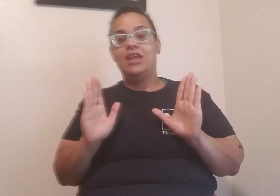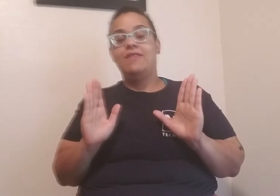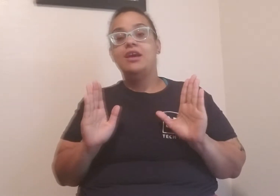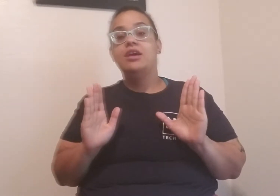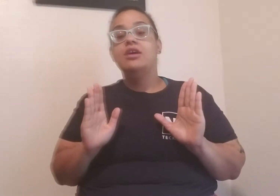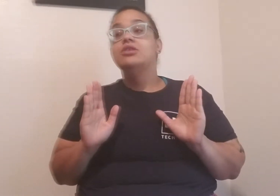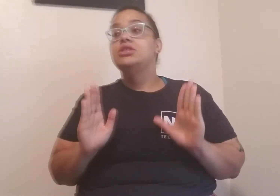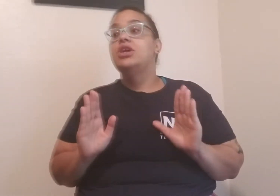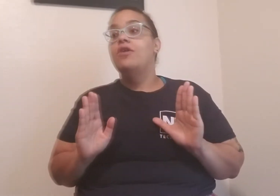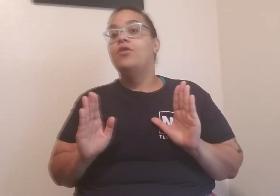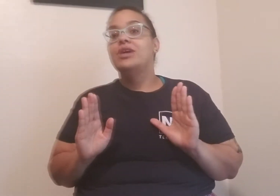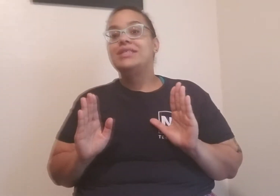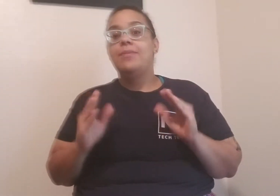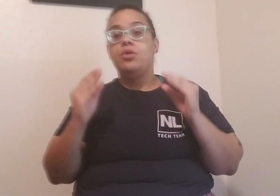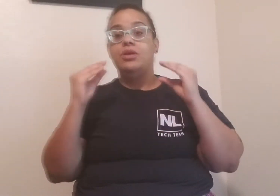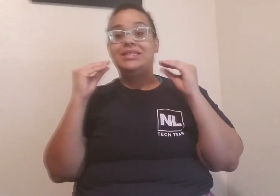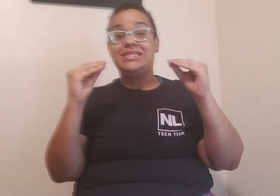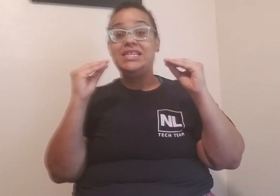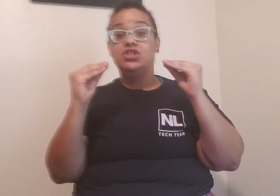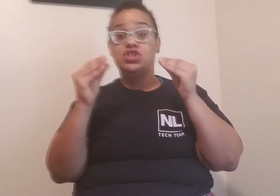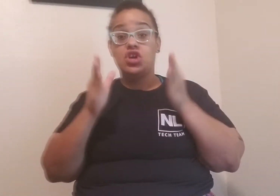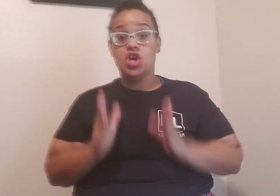anything. So for example, teacher,